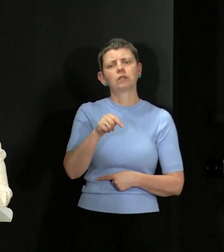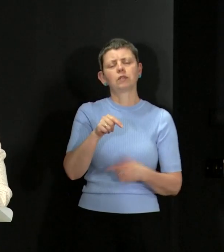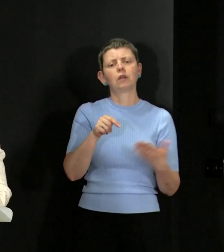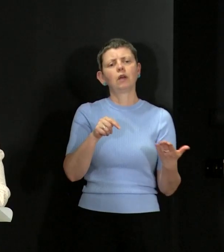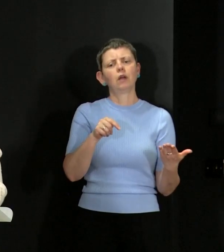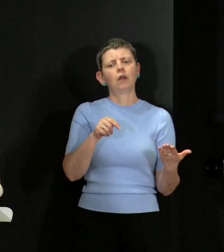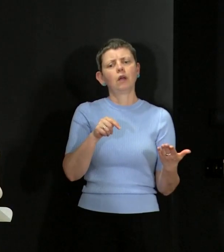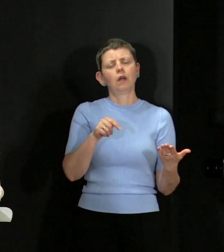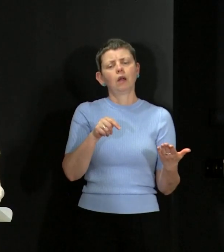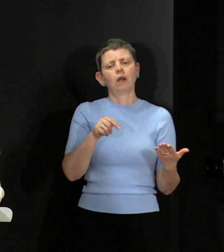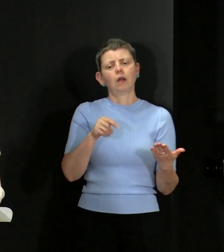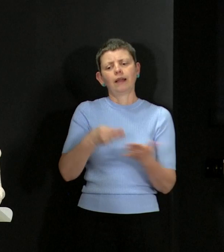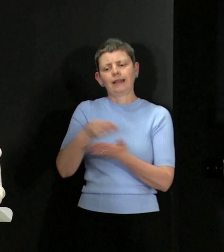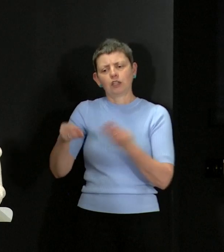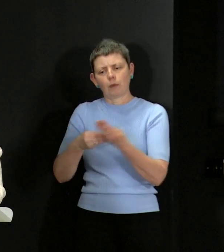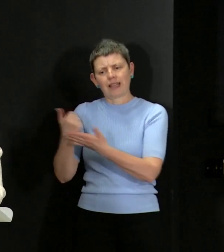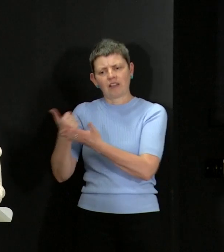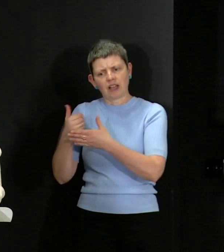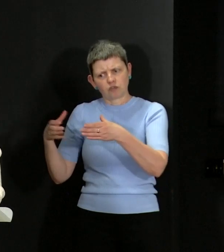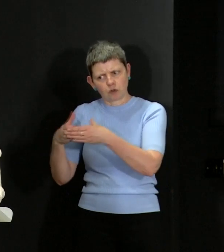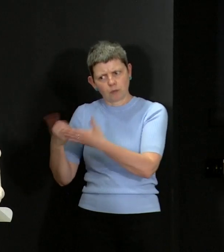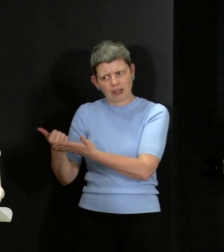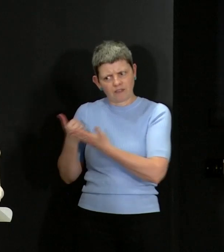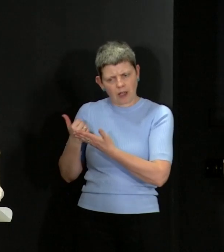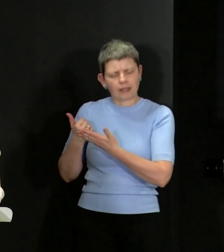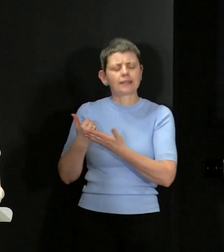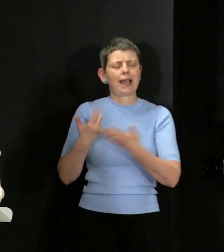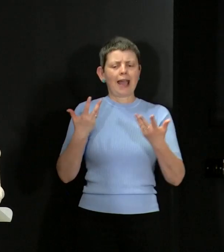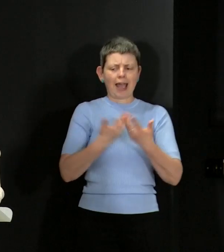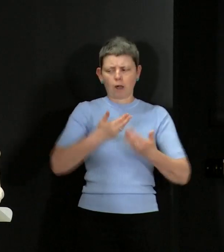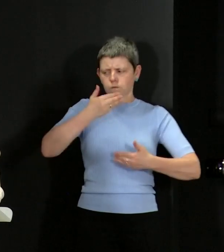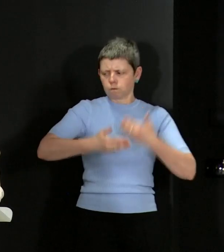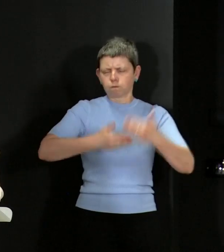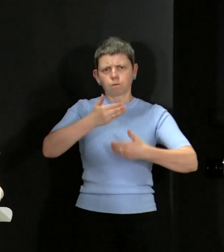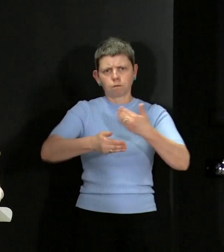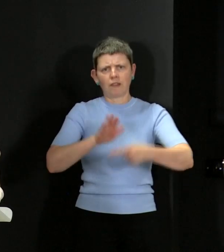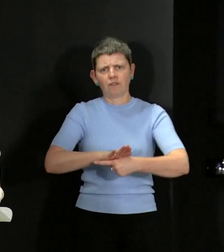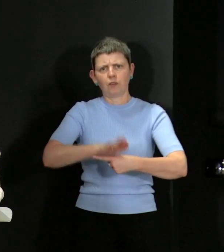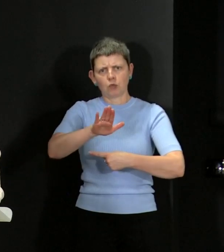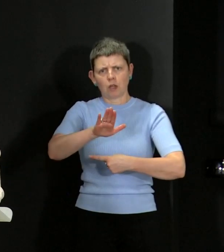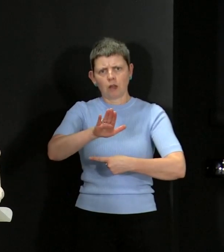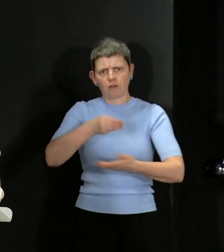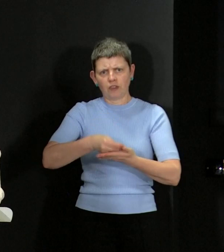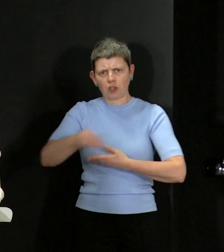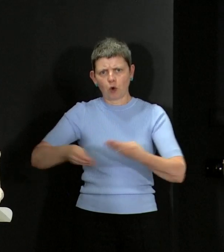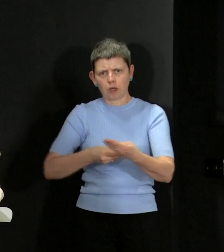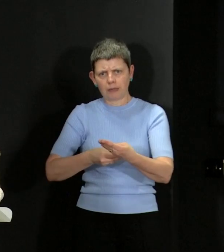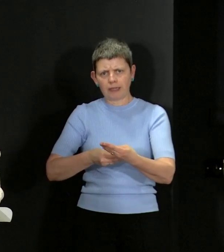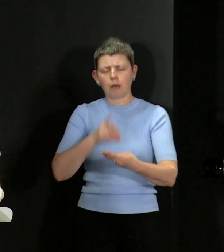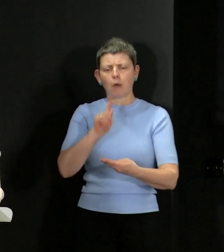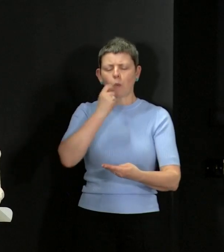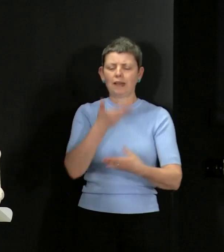the advice from the Economic Advisory Group, the charting of the future for Scotland's economy. But it must involve more